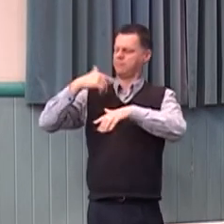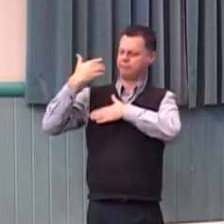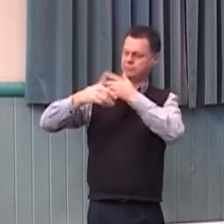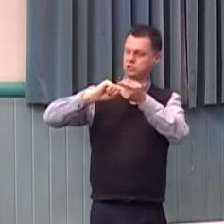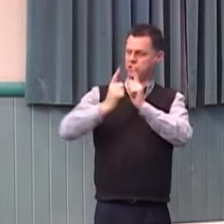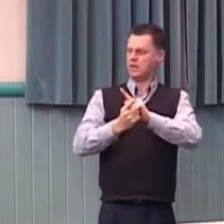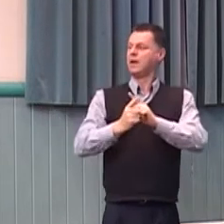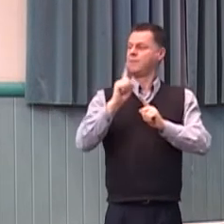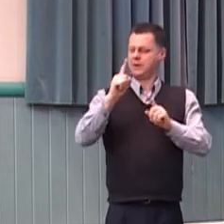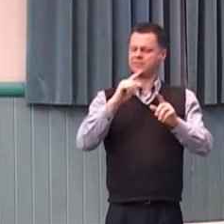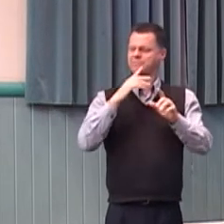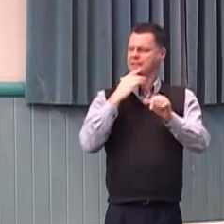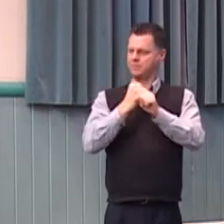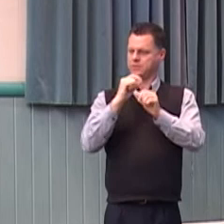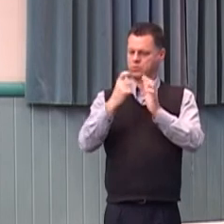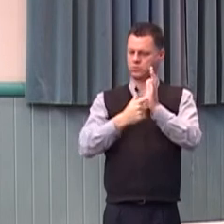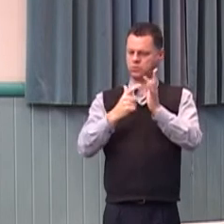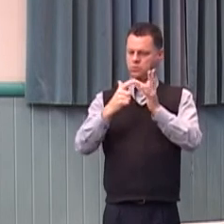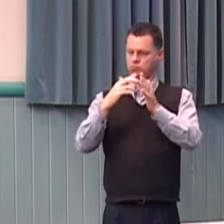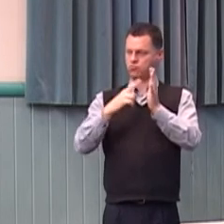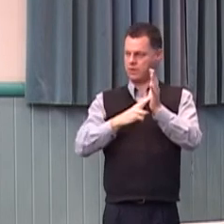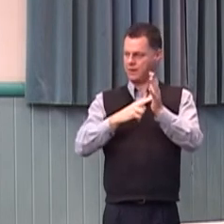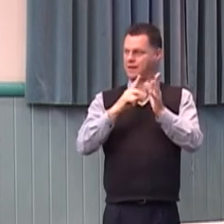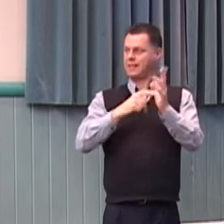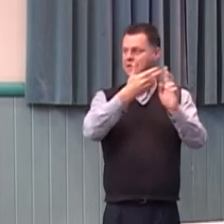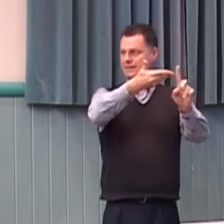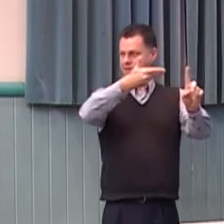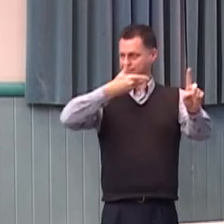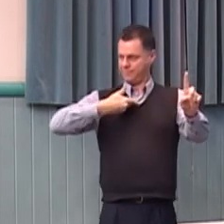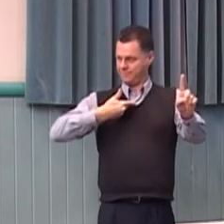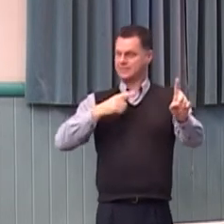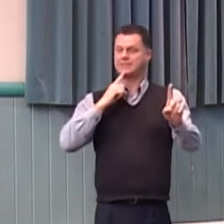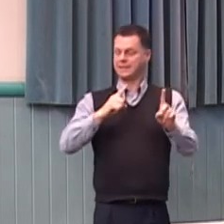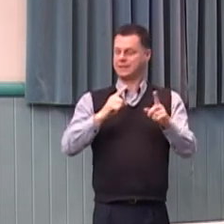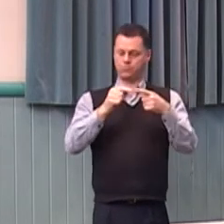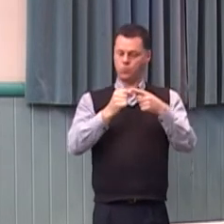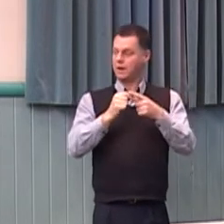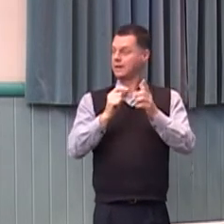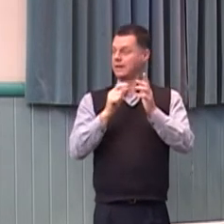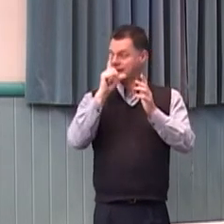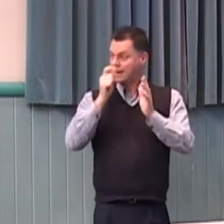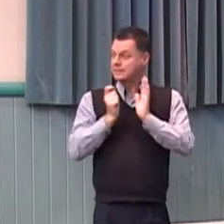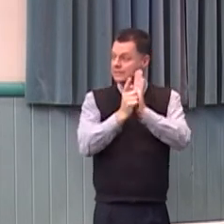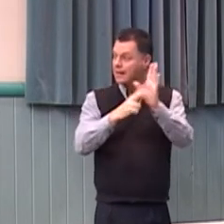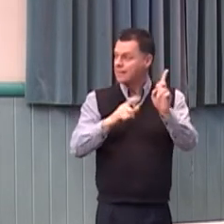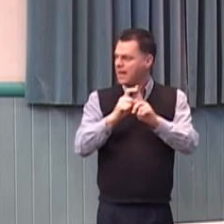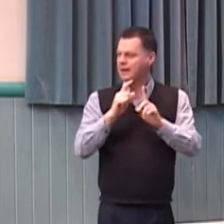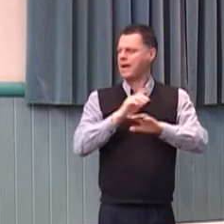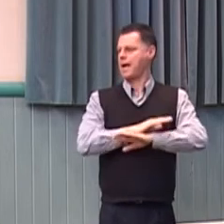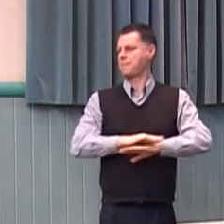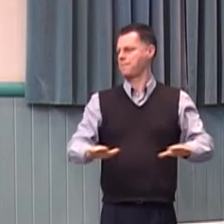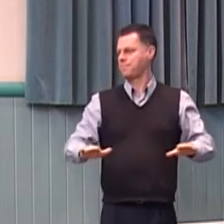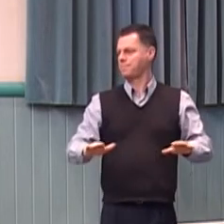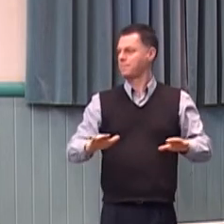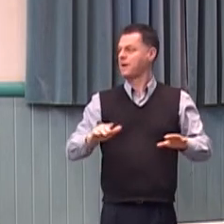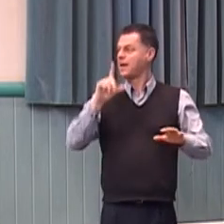says. The Crown Grant also says that the land is not to be sold or disposed of unless